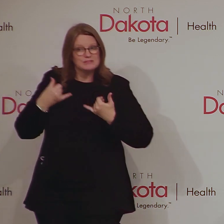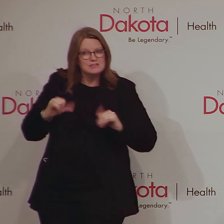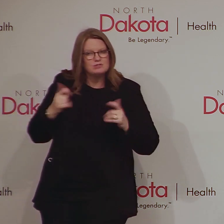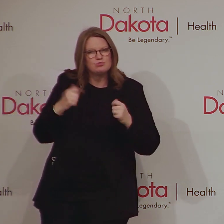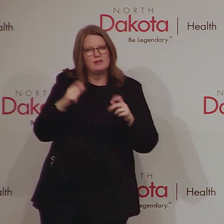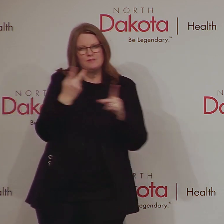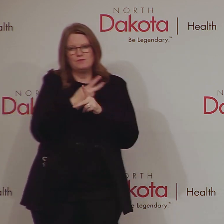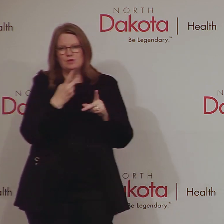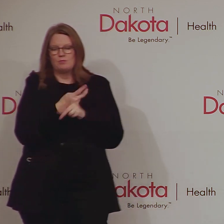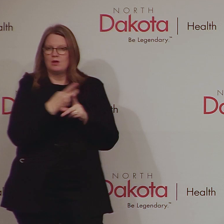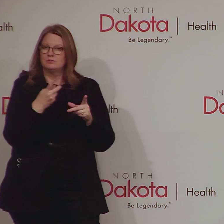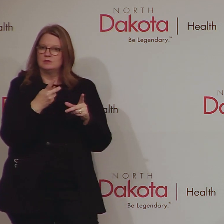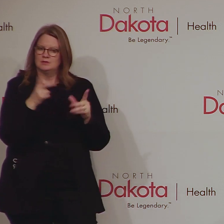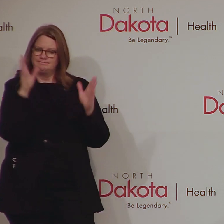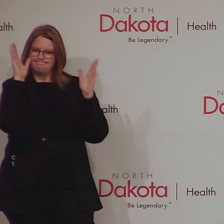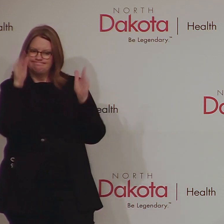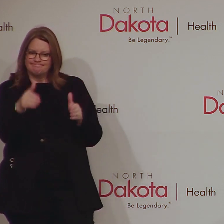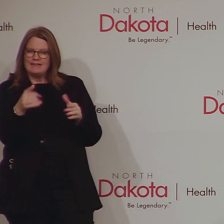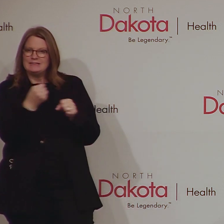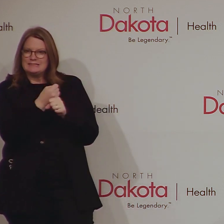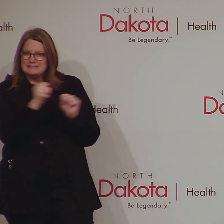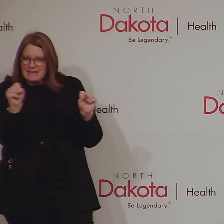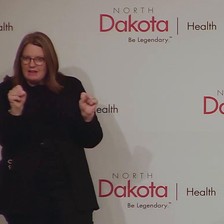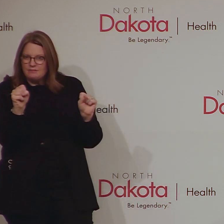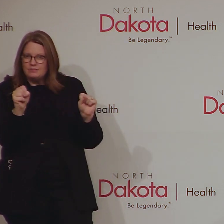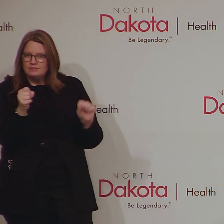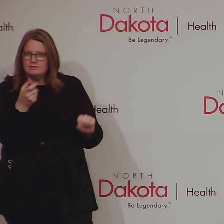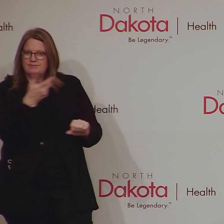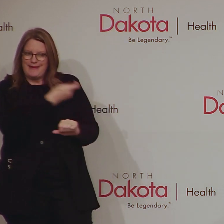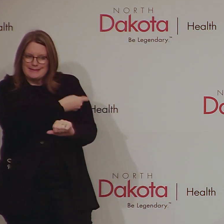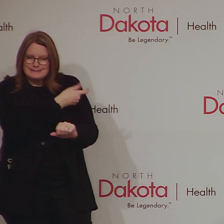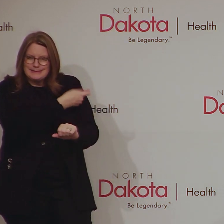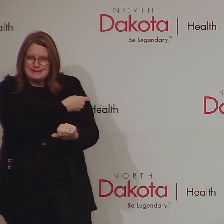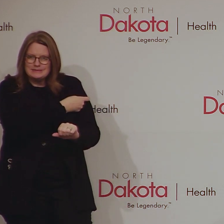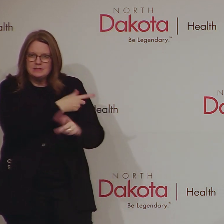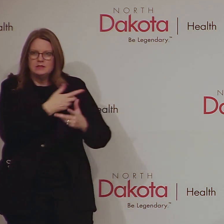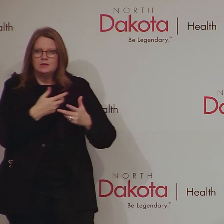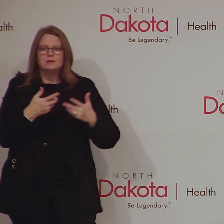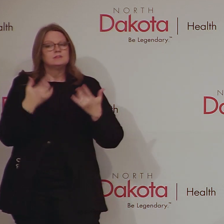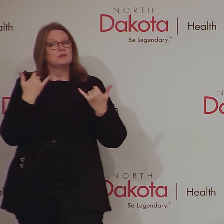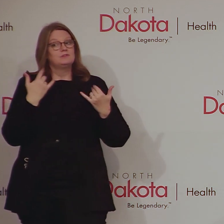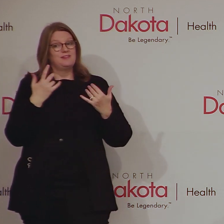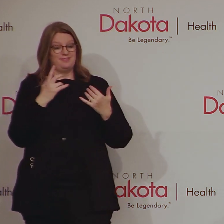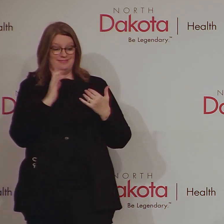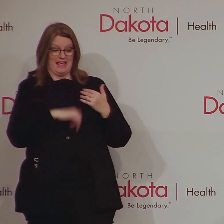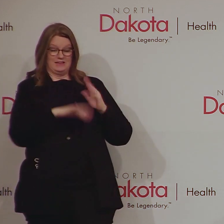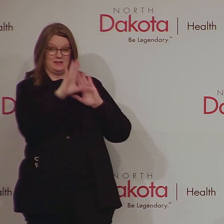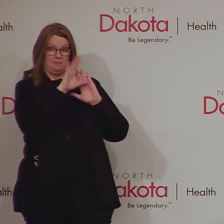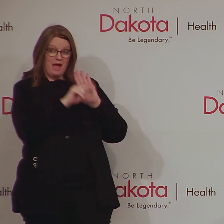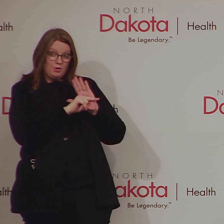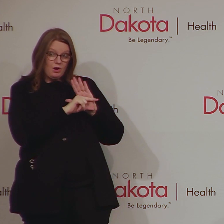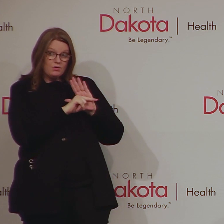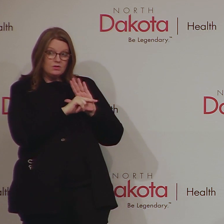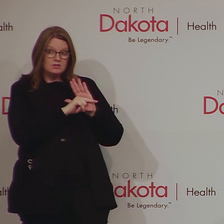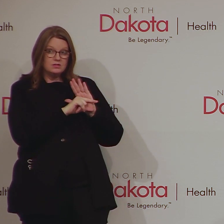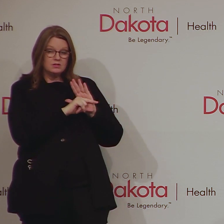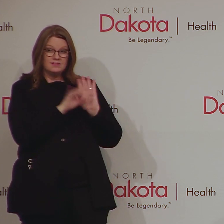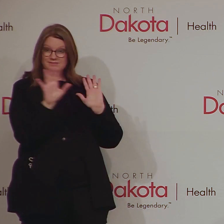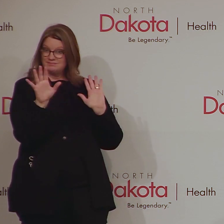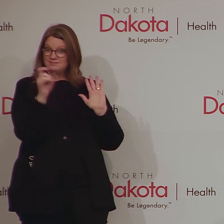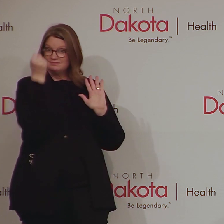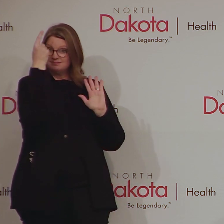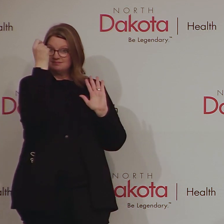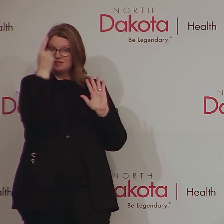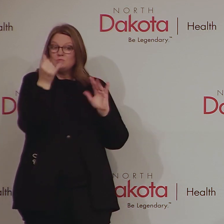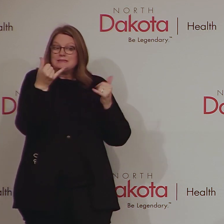the safe and extraordinarily effective vaccines. But with that as background, that we need to maintain our